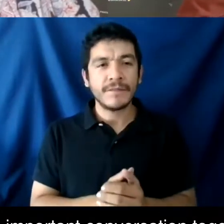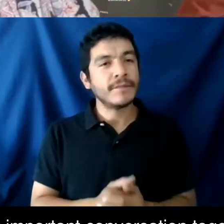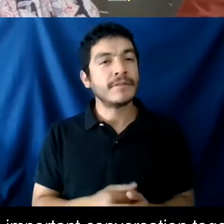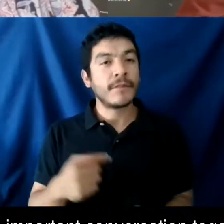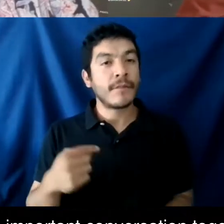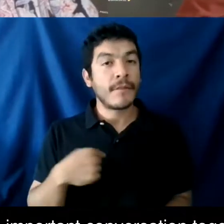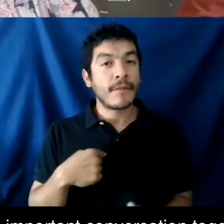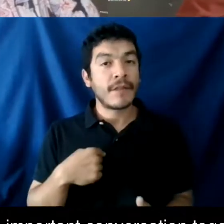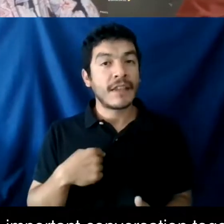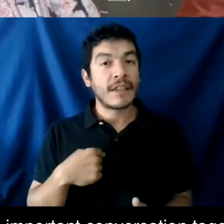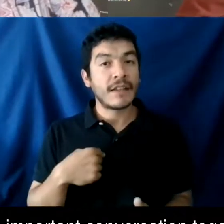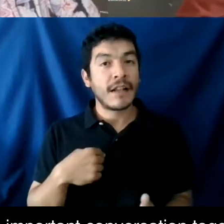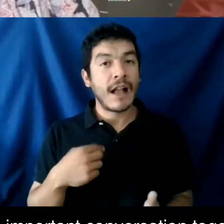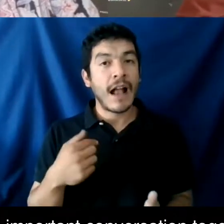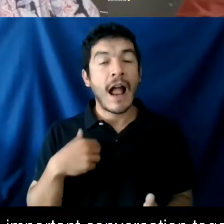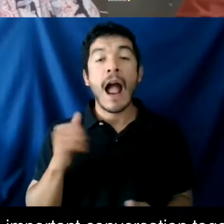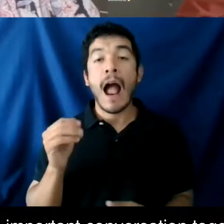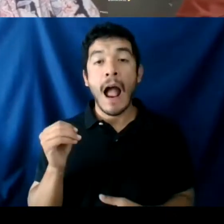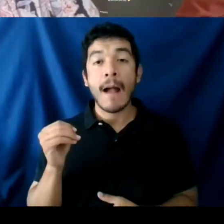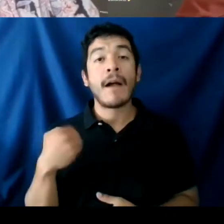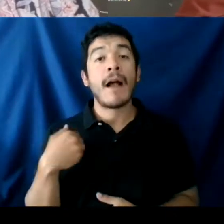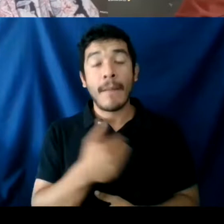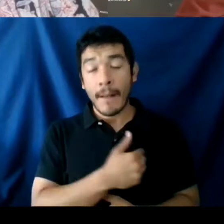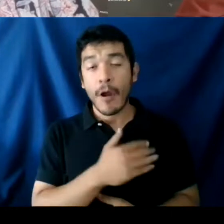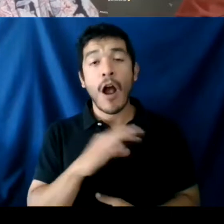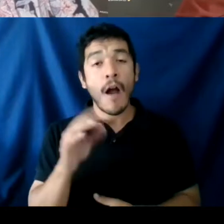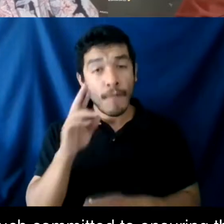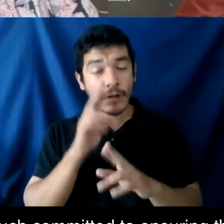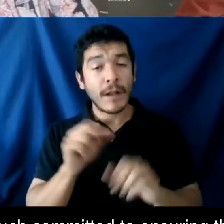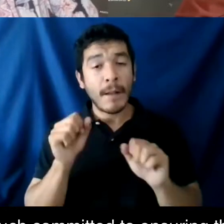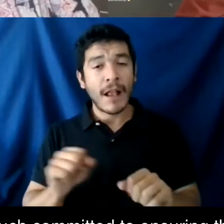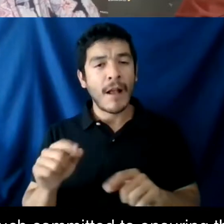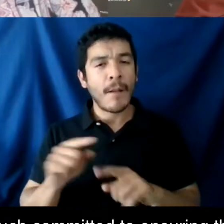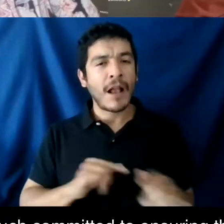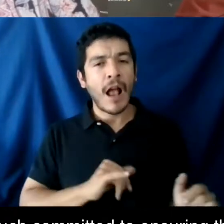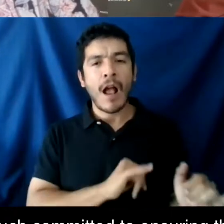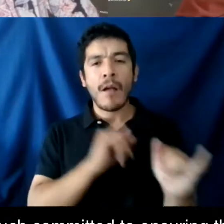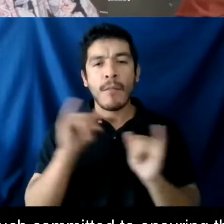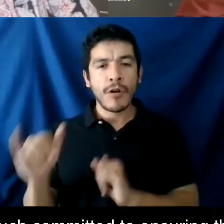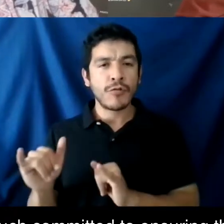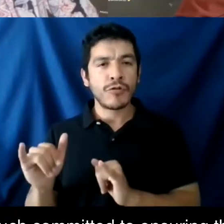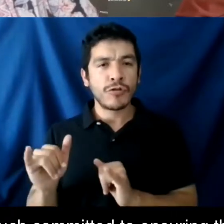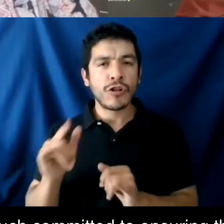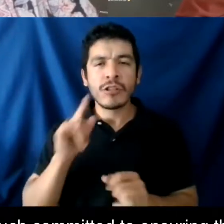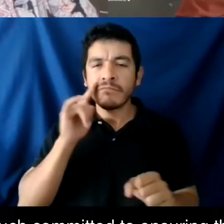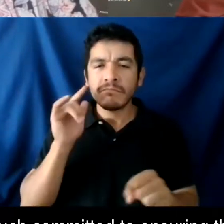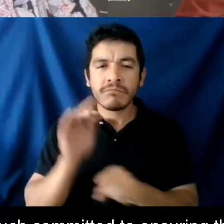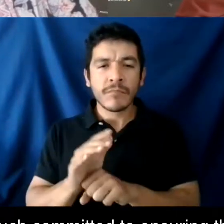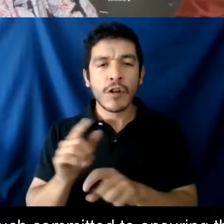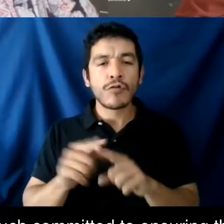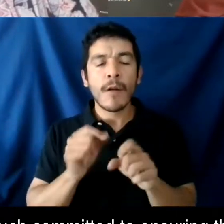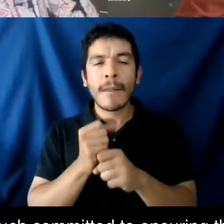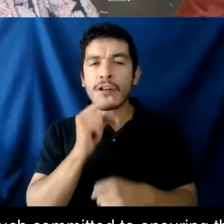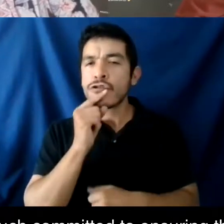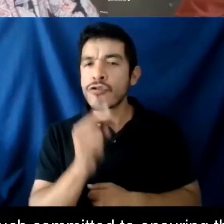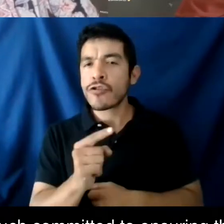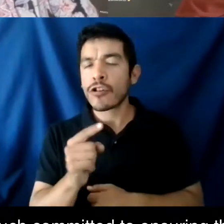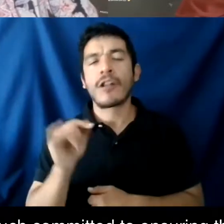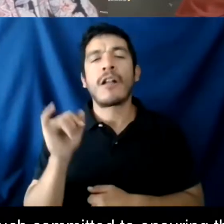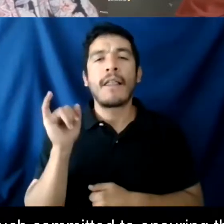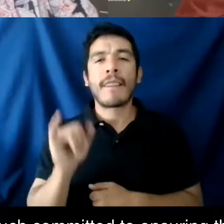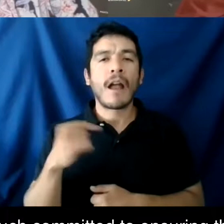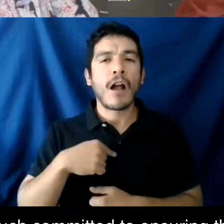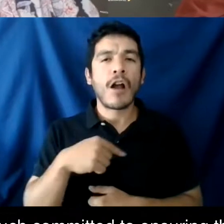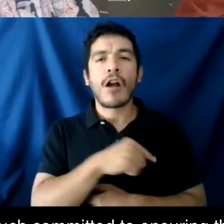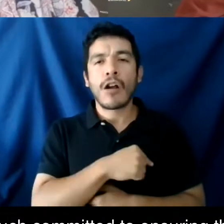I'm a board member of Respectability, but I'm also very much committed to ensuring that